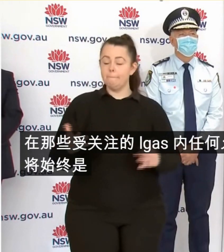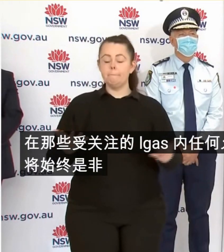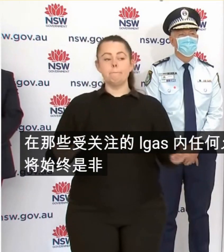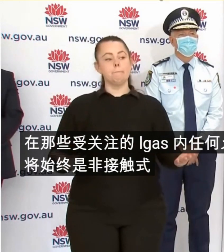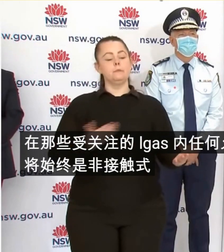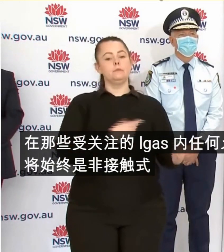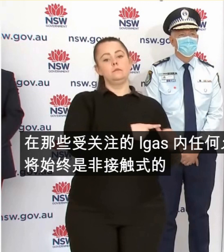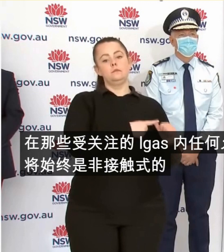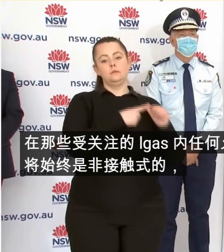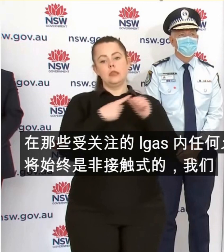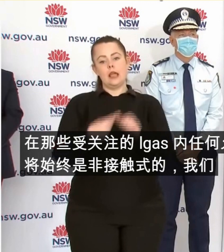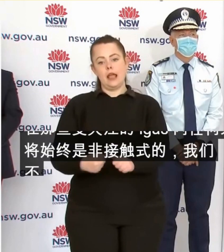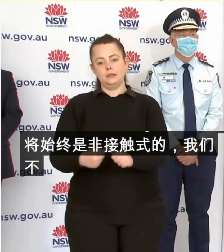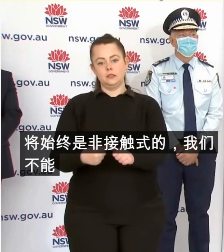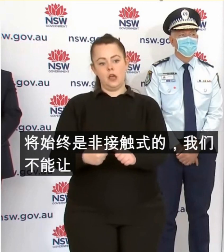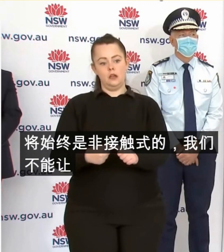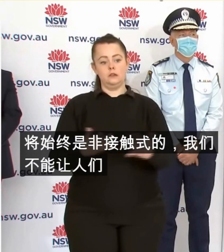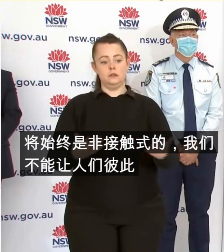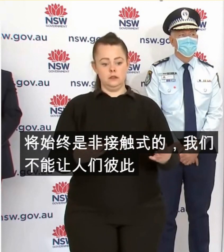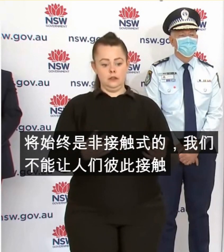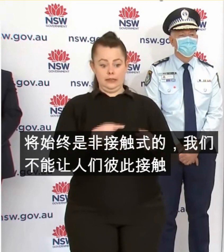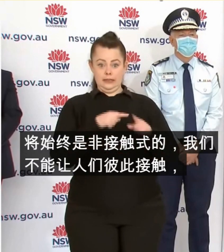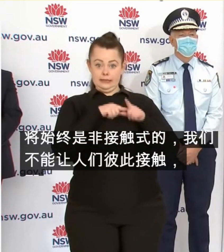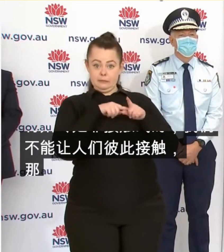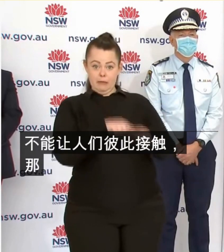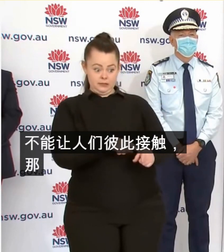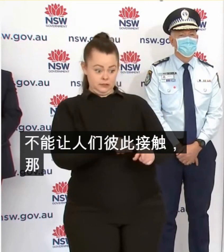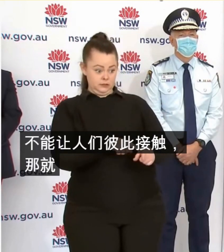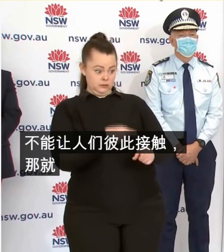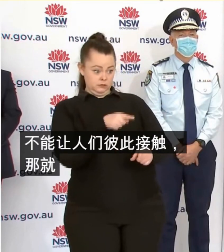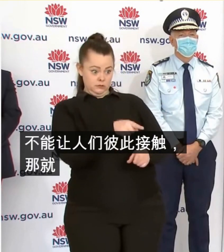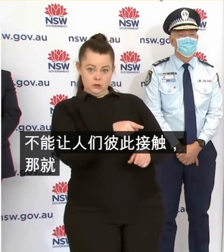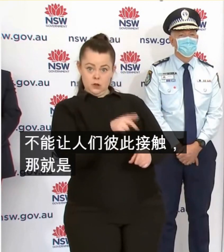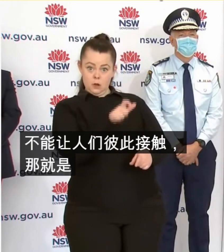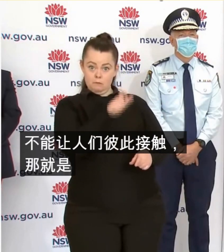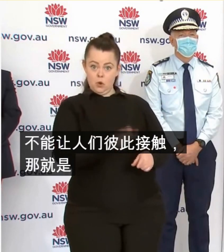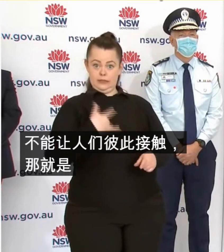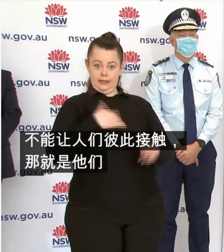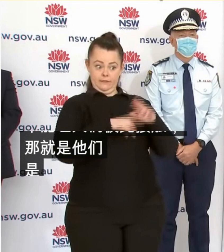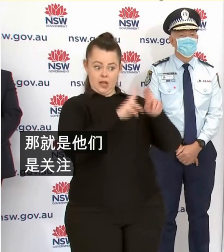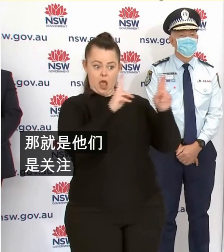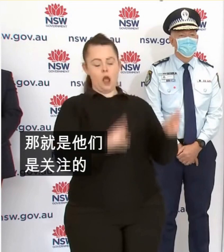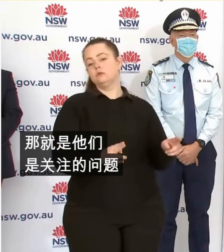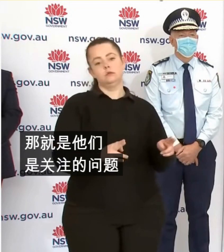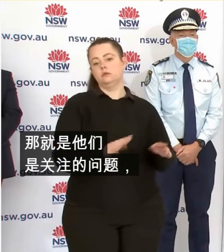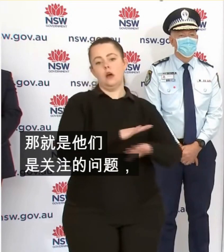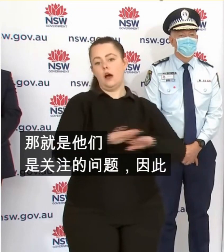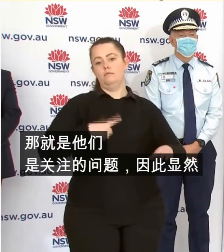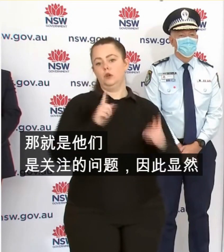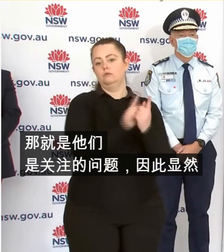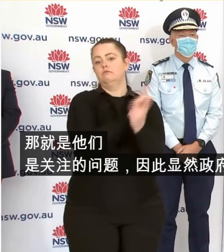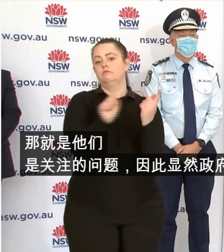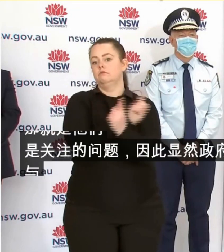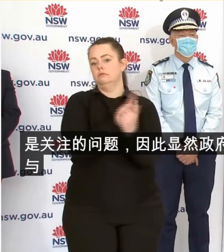on the main ABC channel in some states. If you want to continue watching this, you can do so on the ABC News channel. They are the concerns.